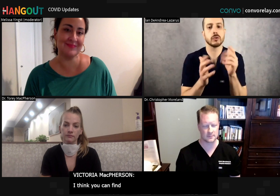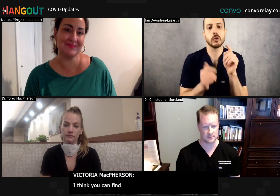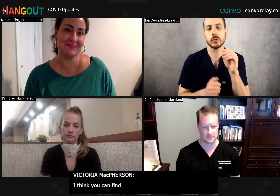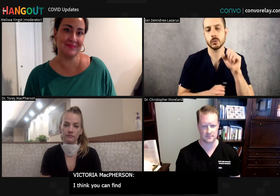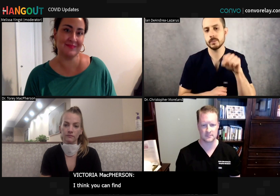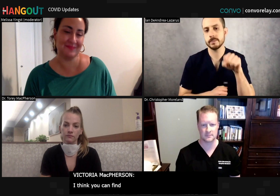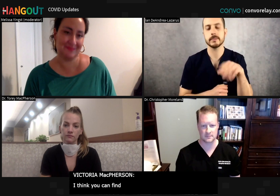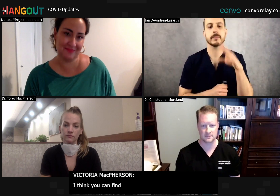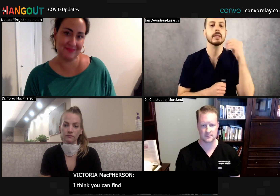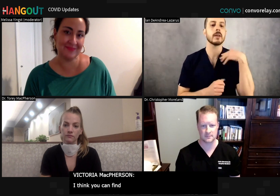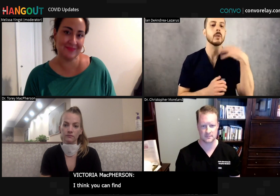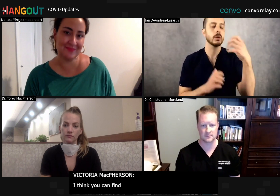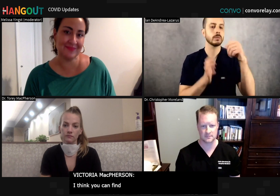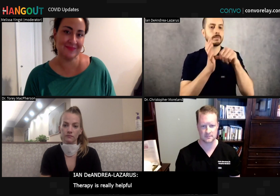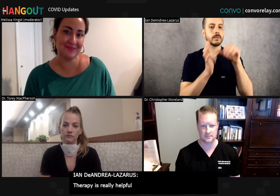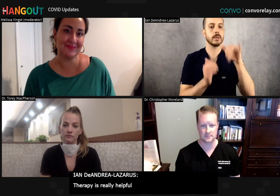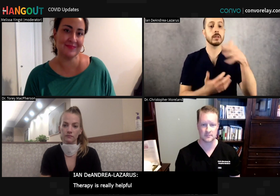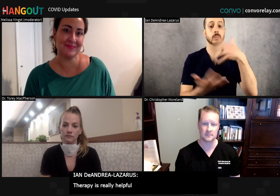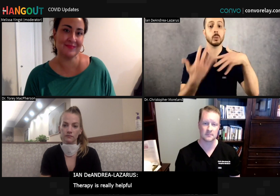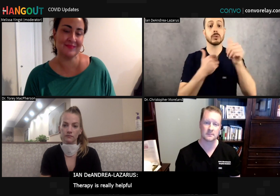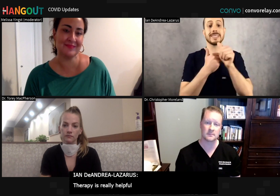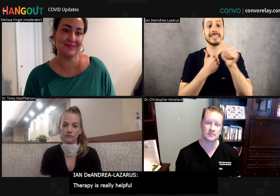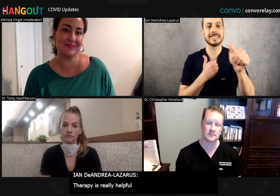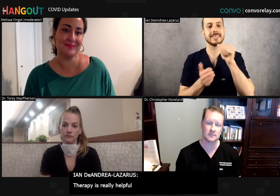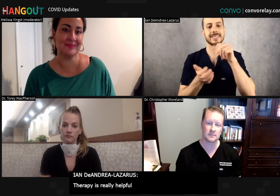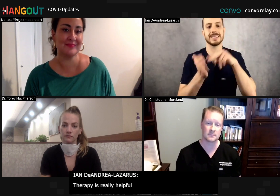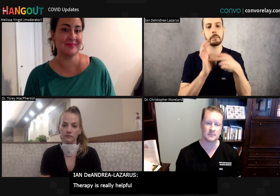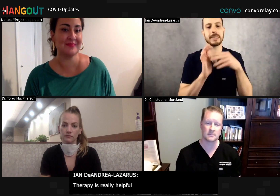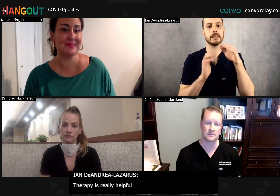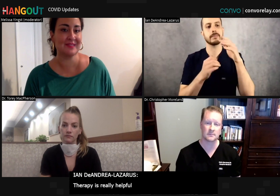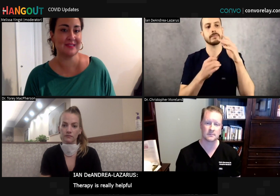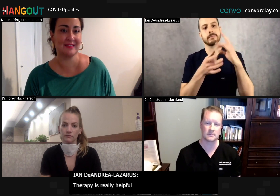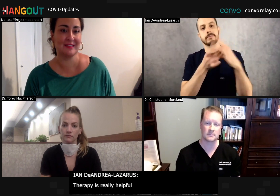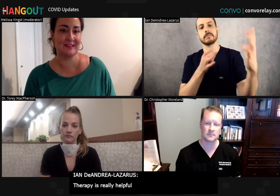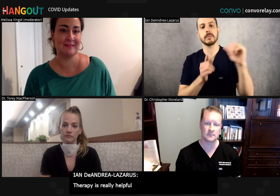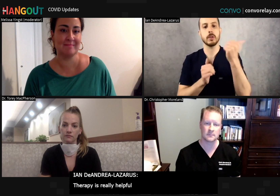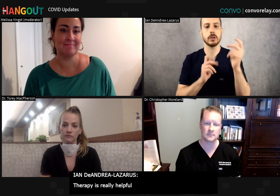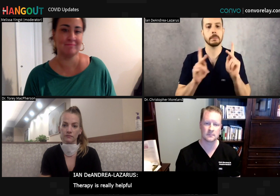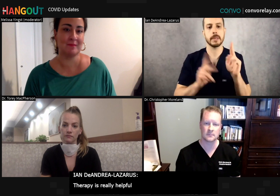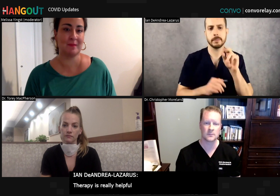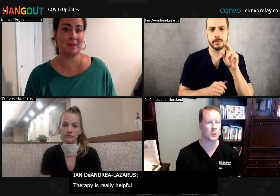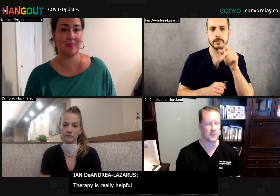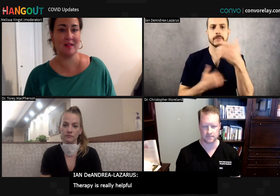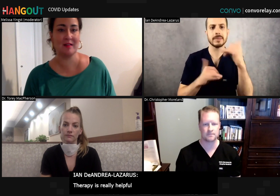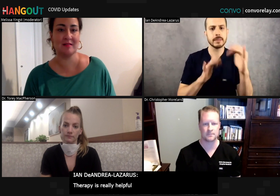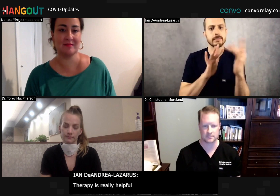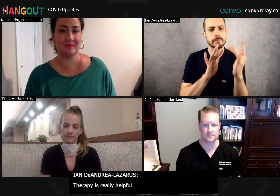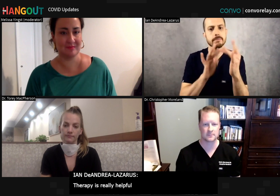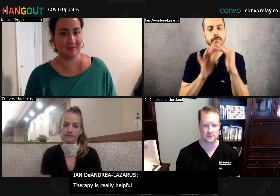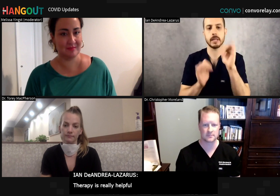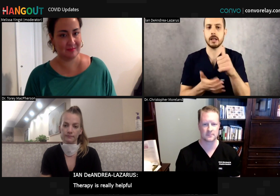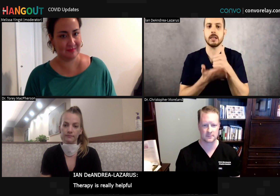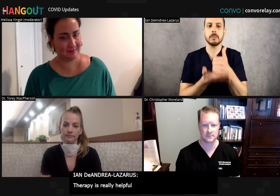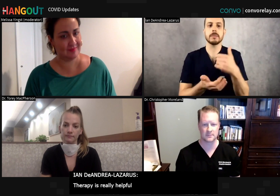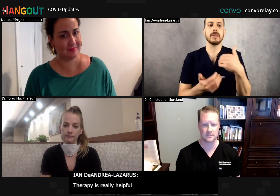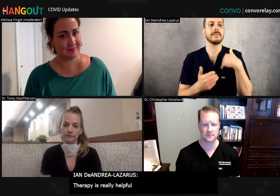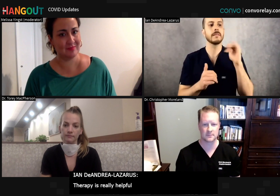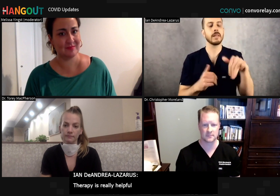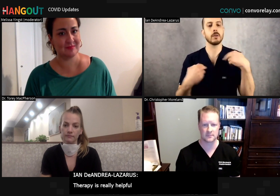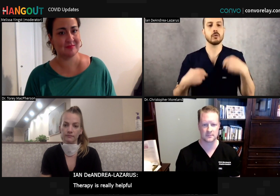your feelings and have just somebody neutral you can talk to. I do want to emphasize that social distancing doesn't mean disconnected. you can still be in touch with